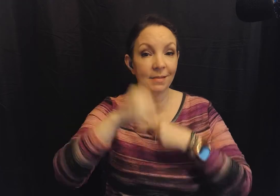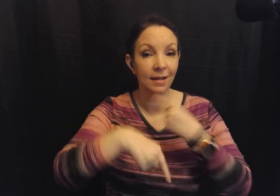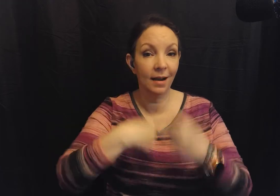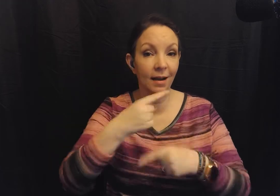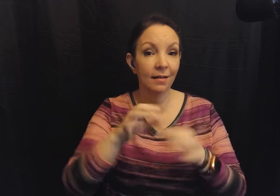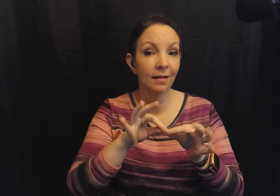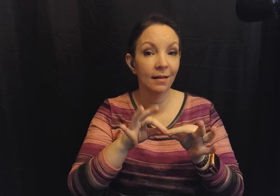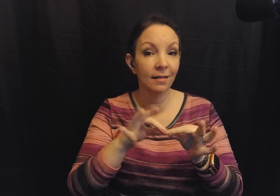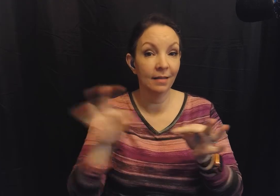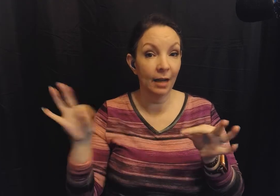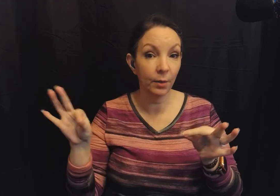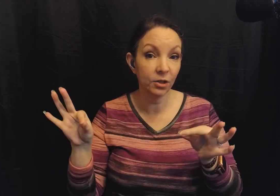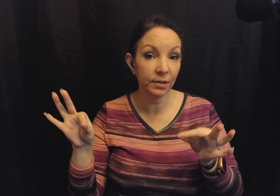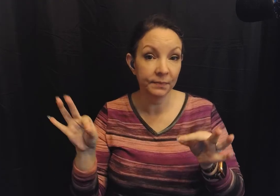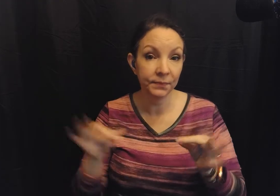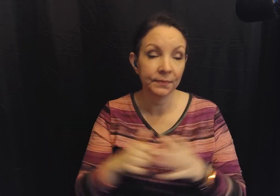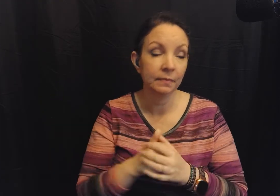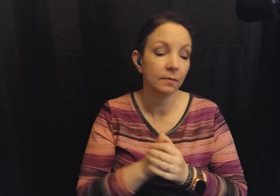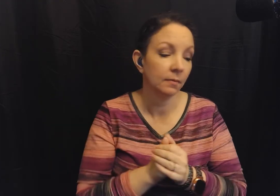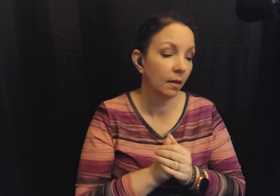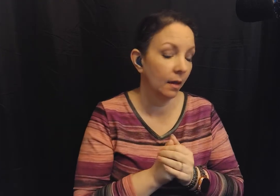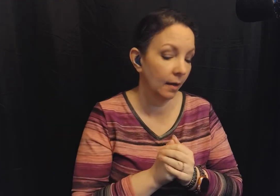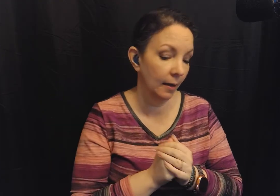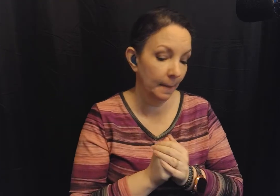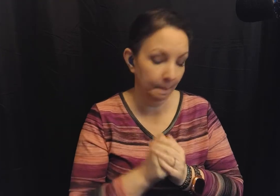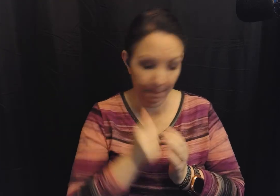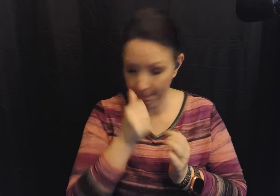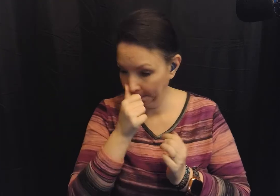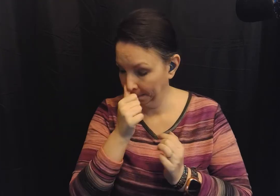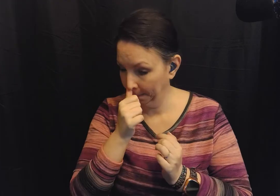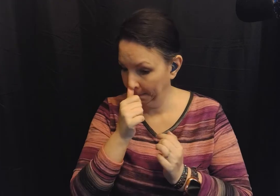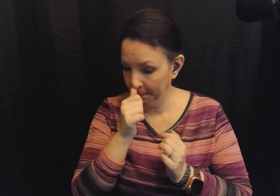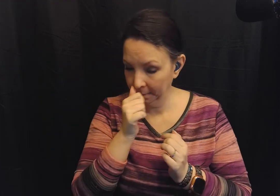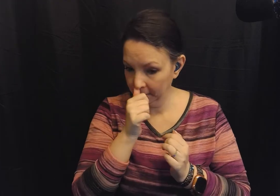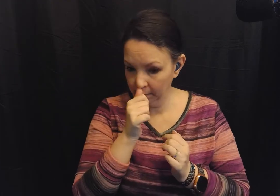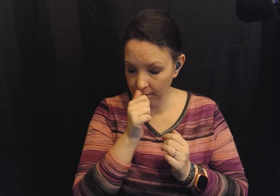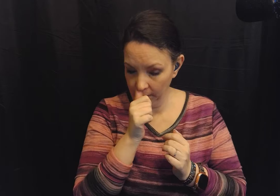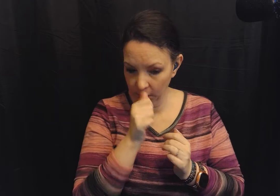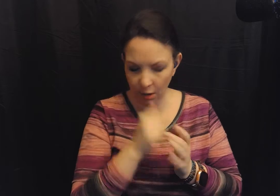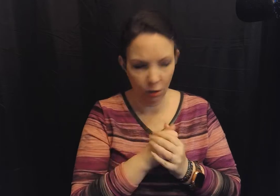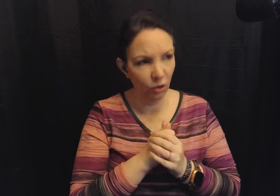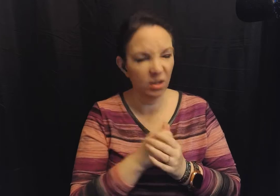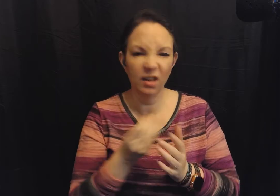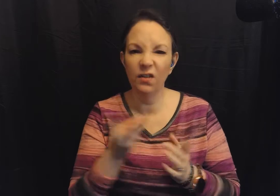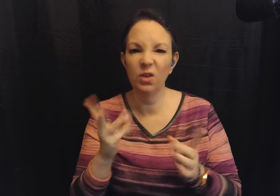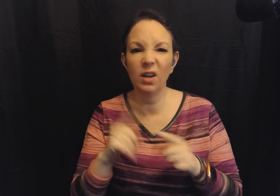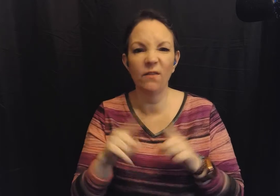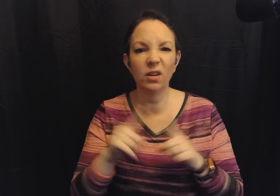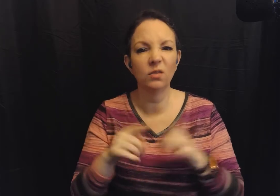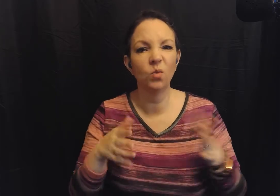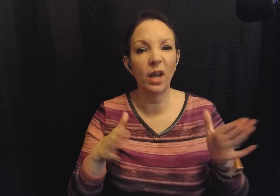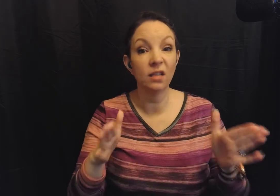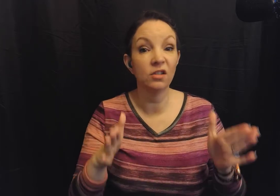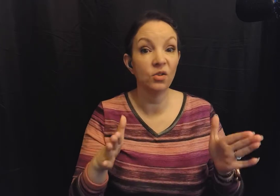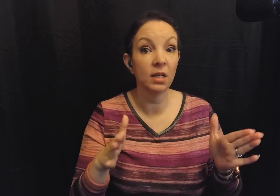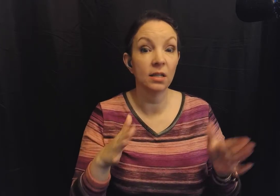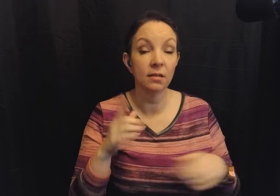sign language. Um, so those are the few different ways you can sign